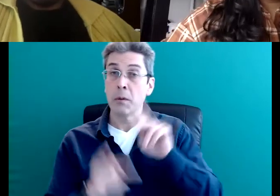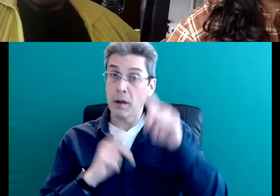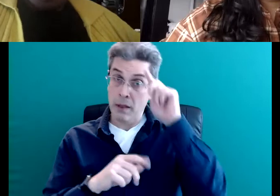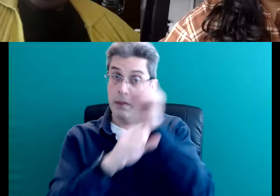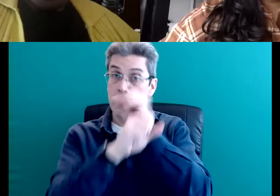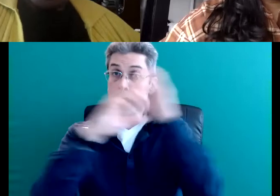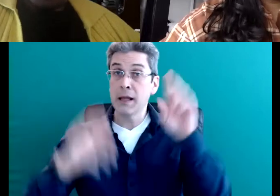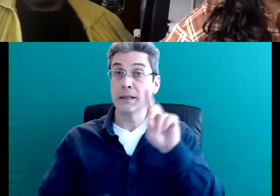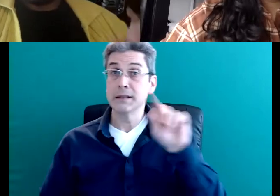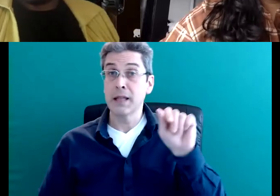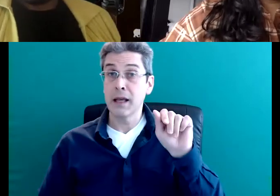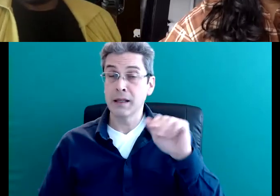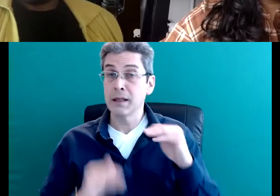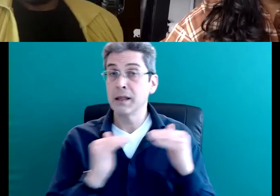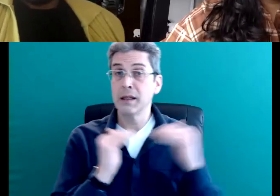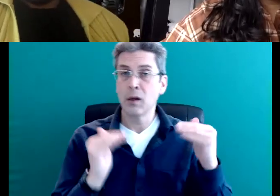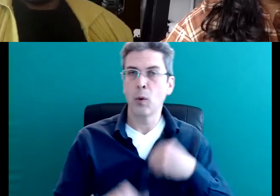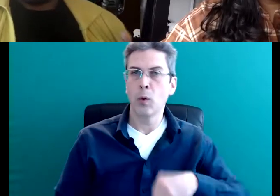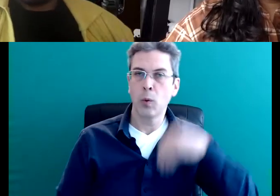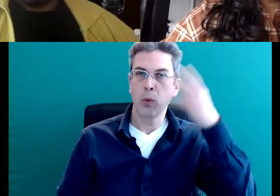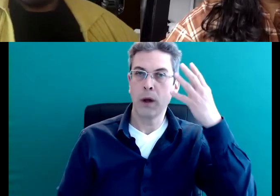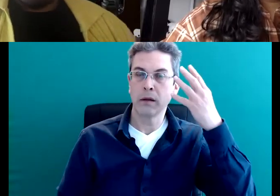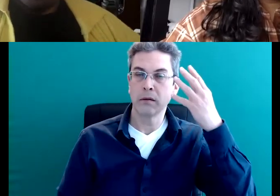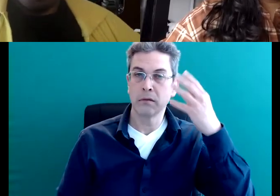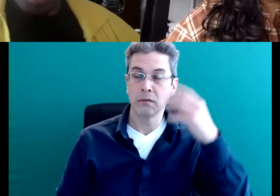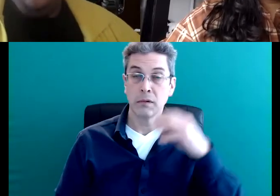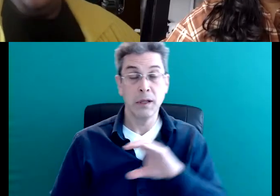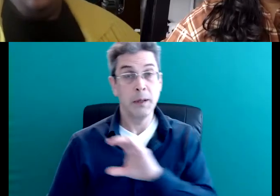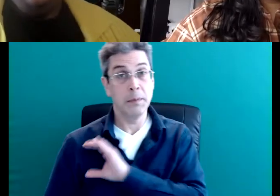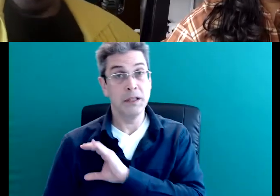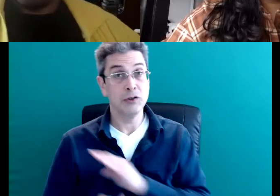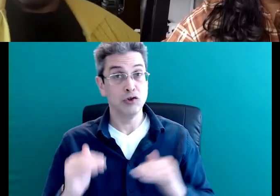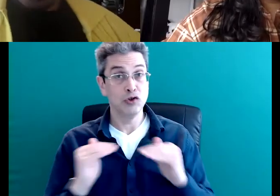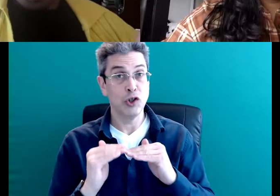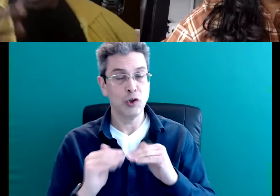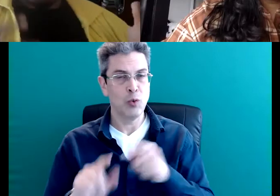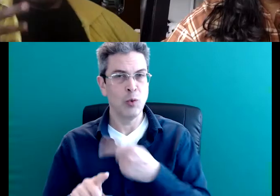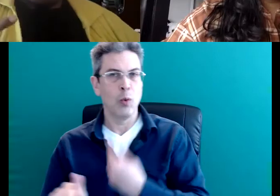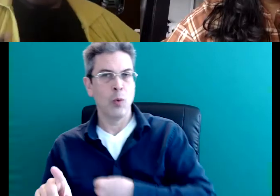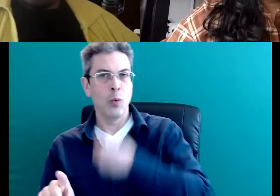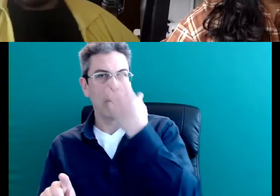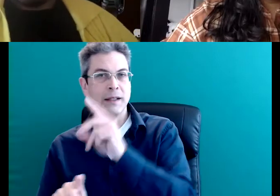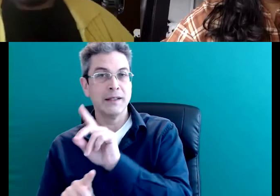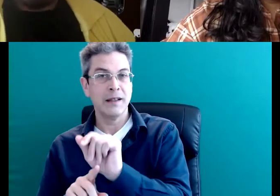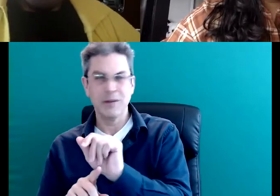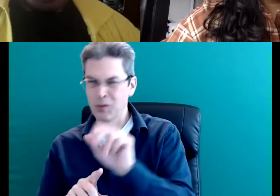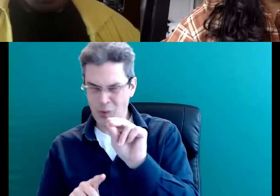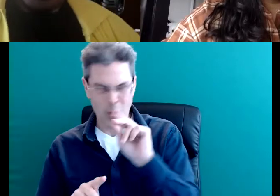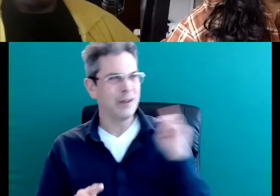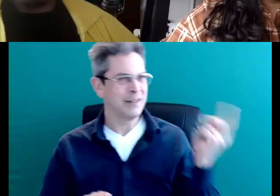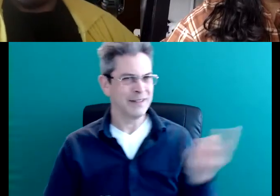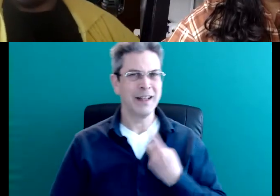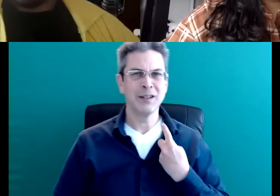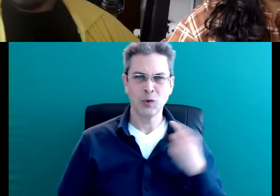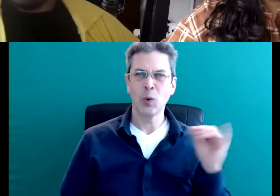say disability and police justice, that we're thinking of only white disabled people, when in reality we exist too. So